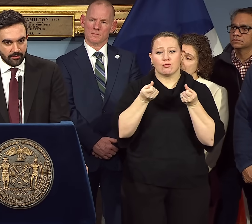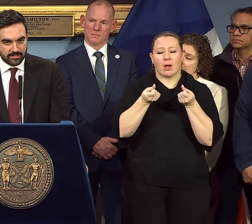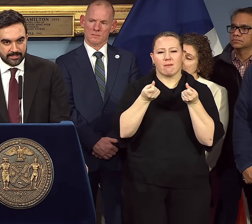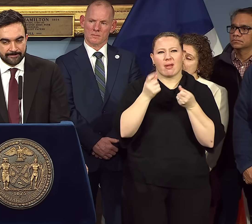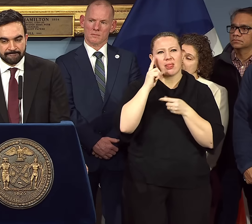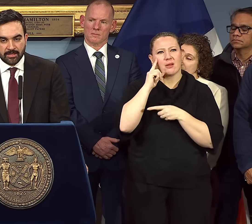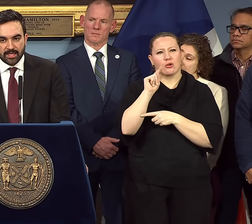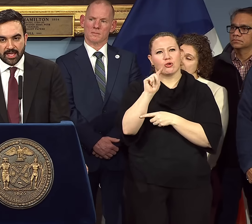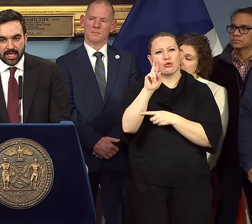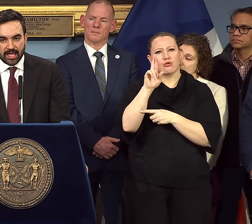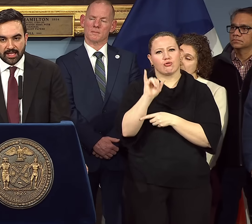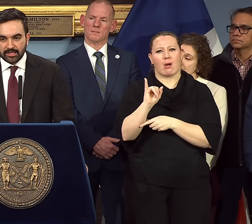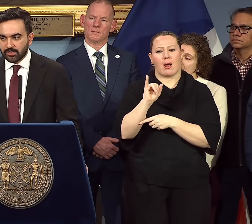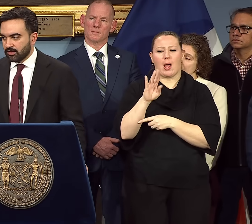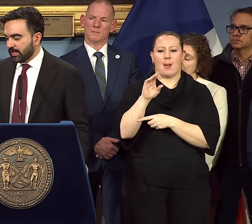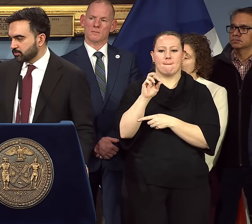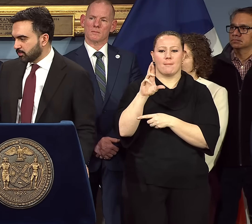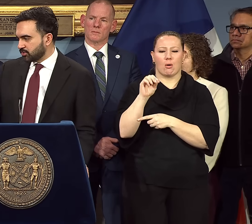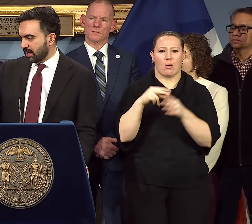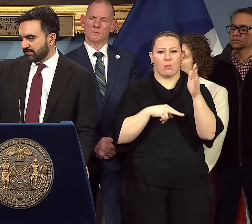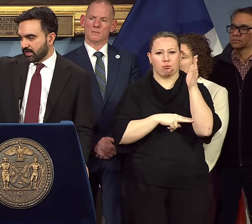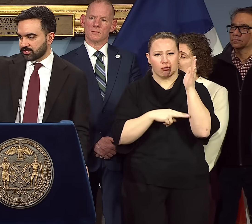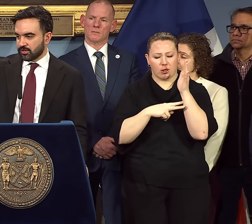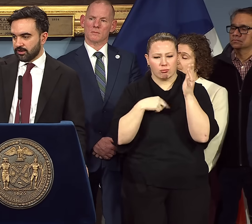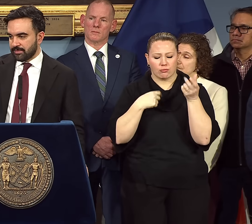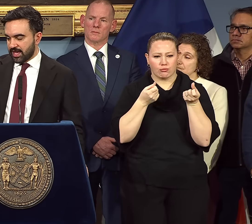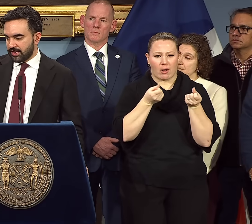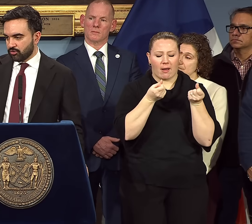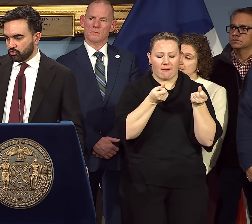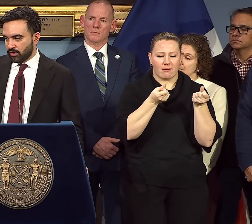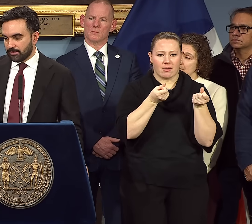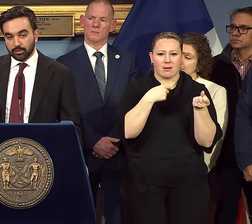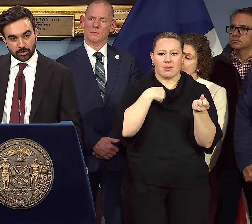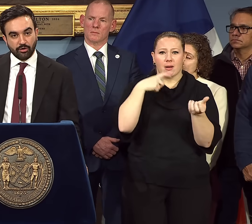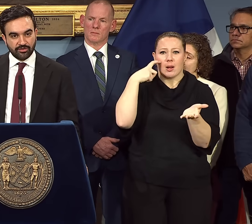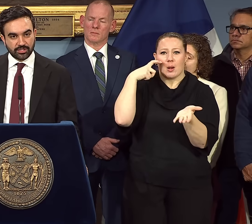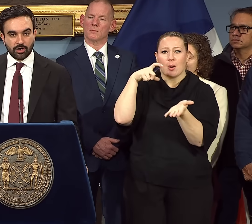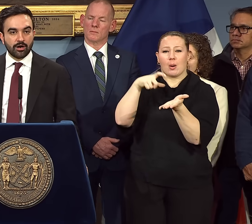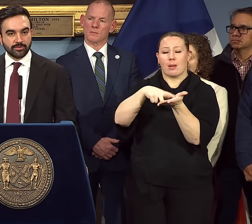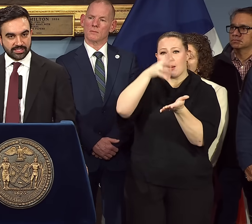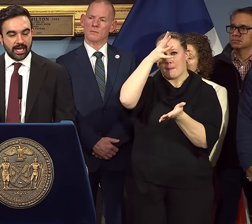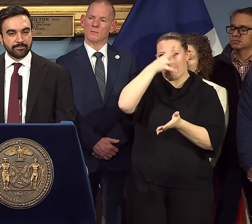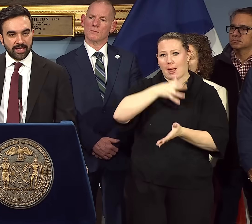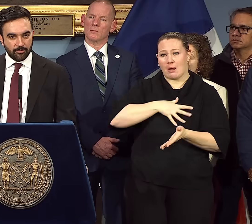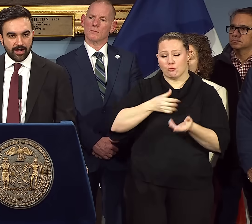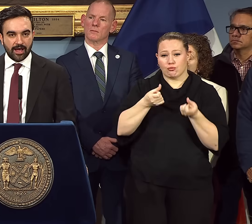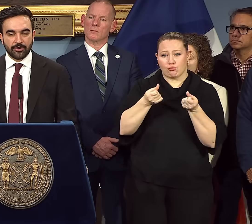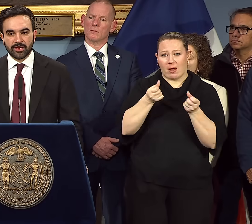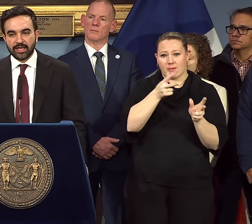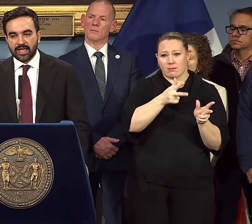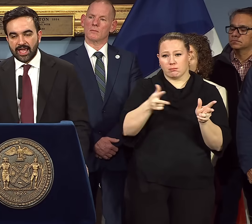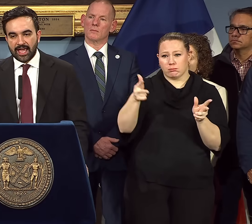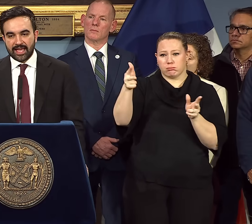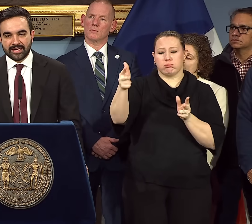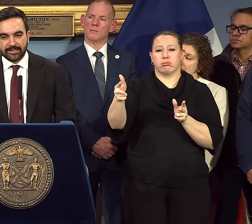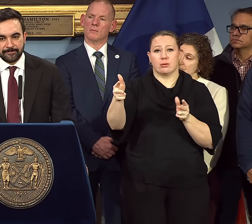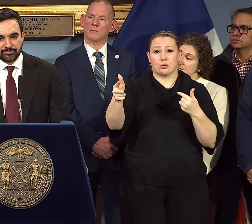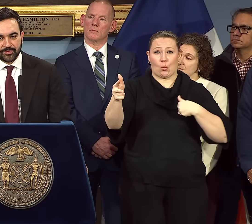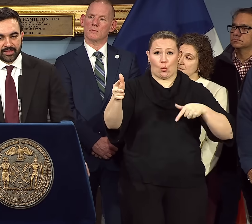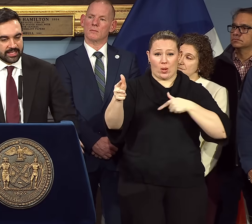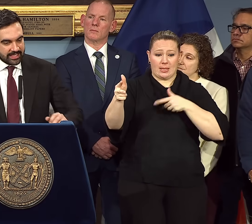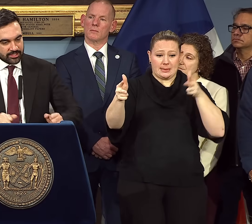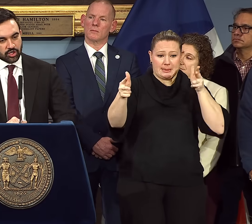I think it was, and as we were driving, I saw a man who had pulled over his car. We stopped, I went out,